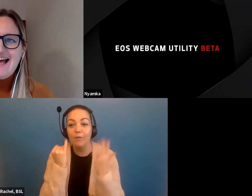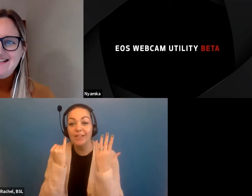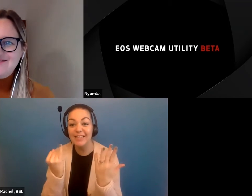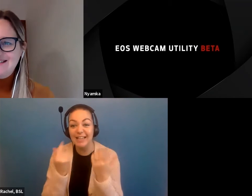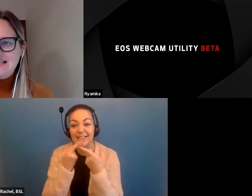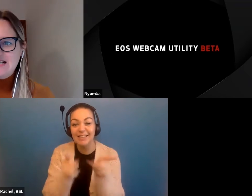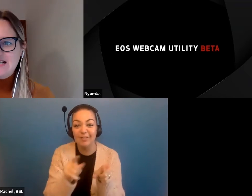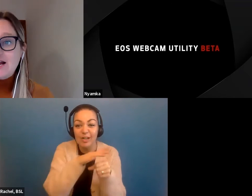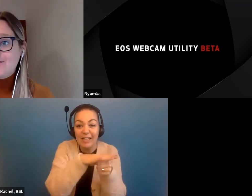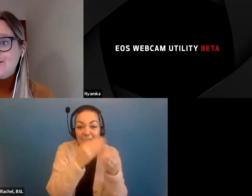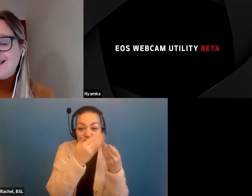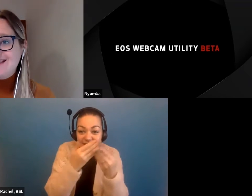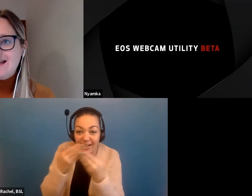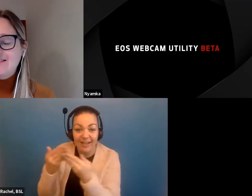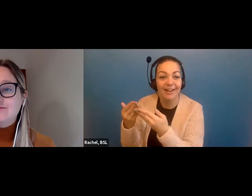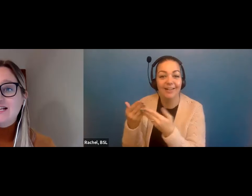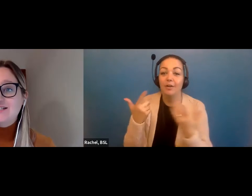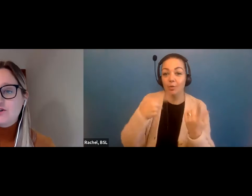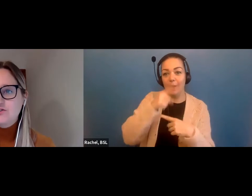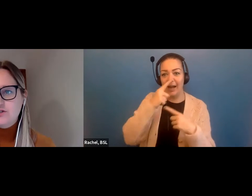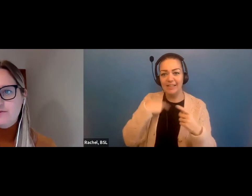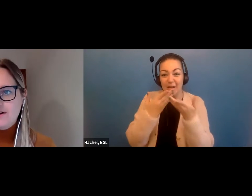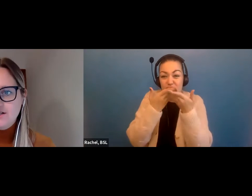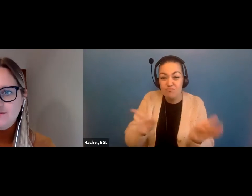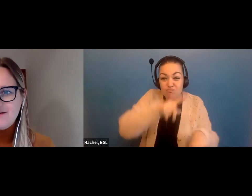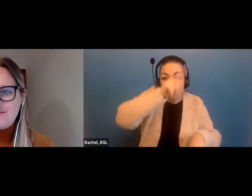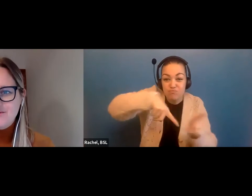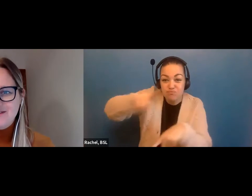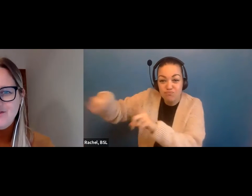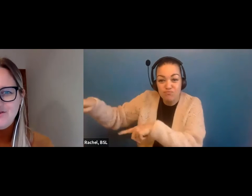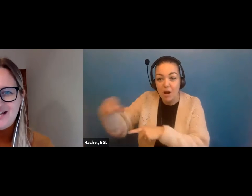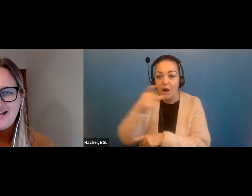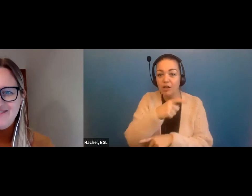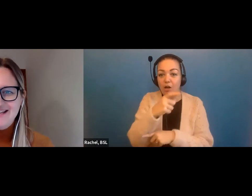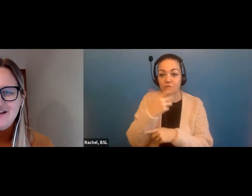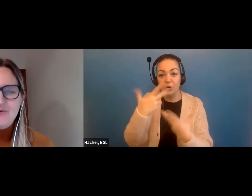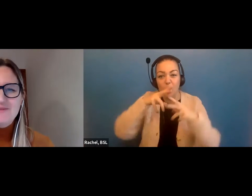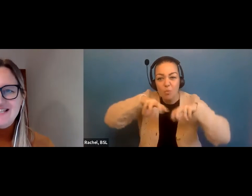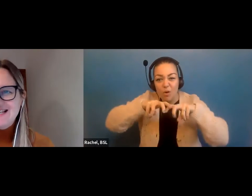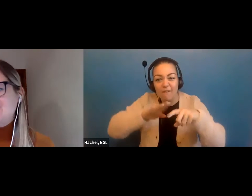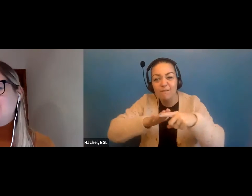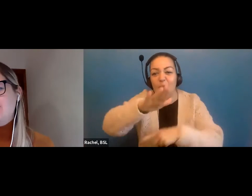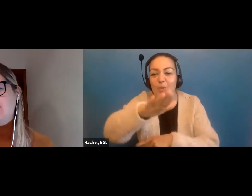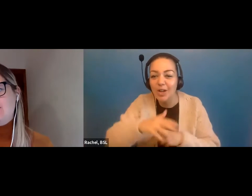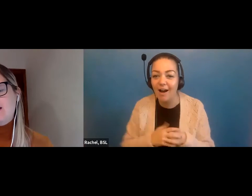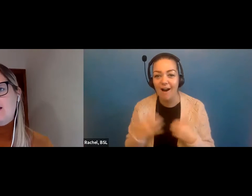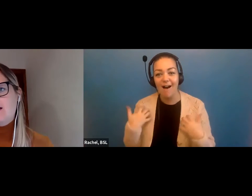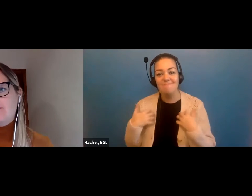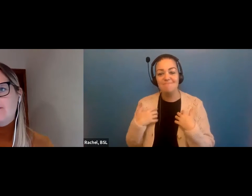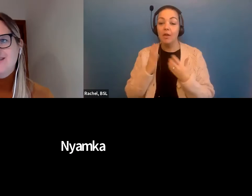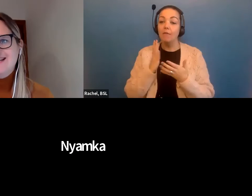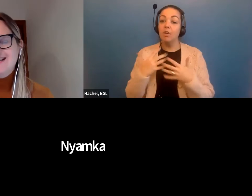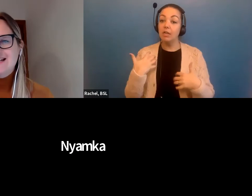studies and to really see the breadth and the range of countries that are going to be explored in the future. And I think what's particularly interesting is